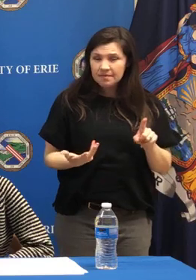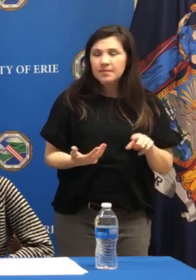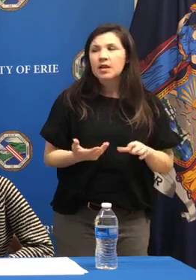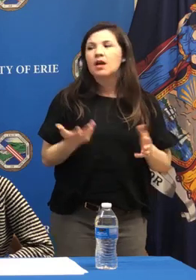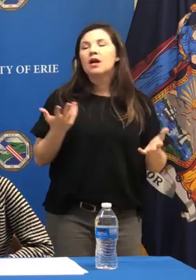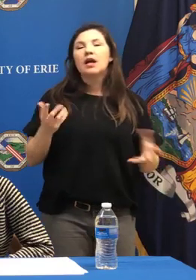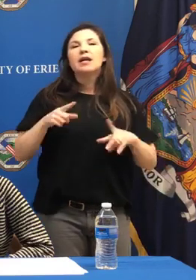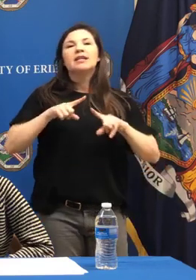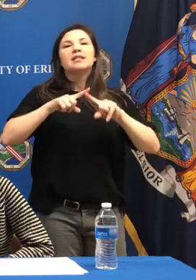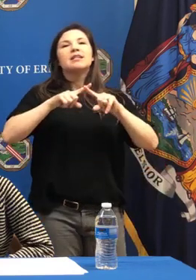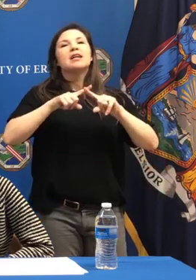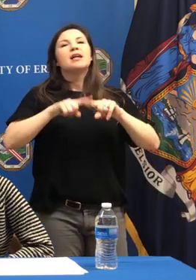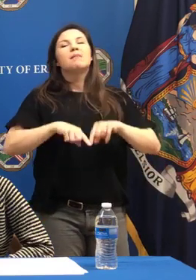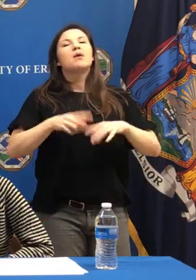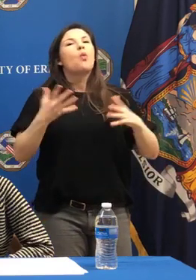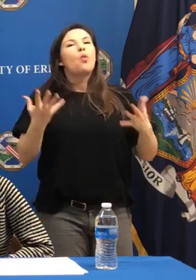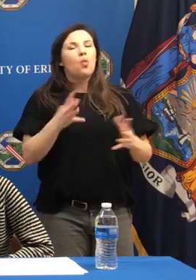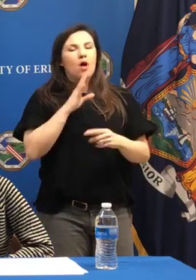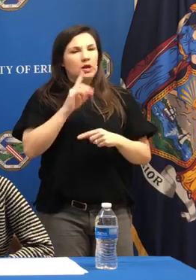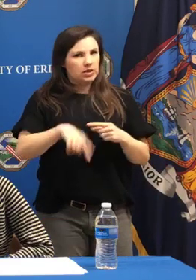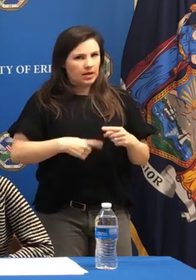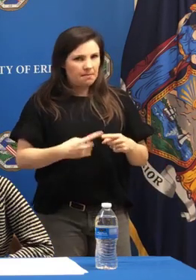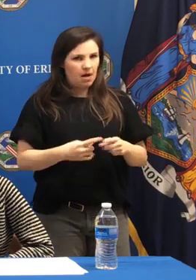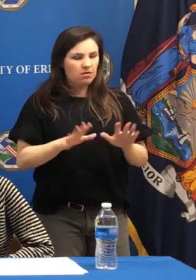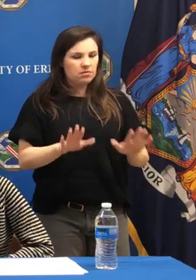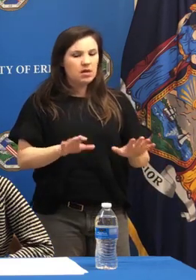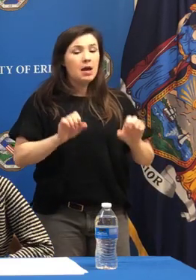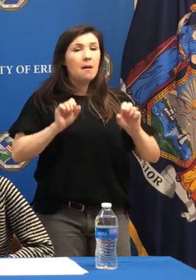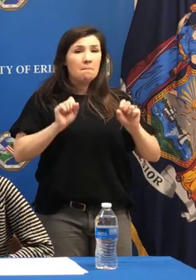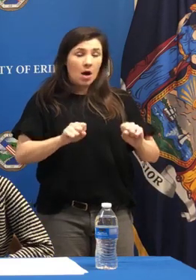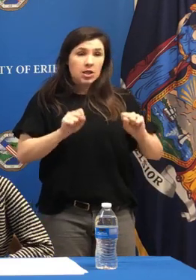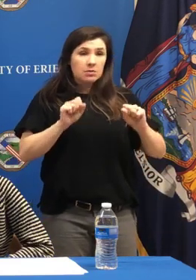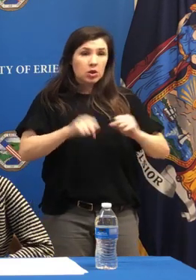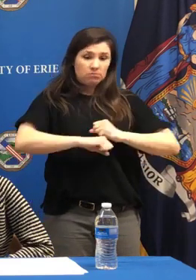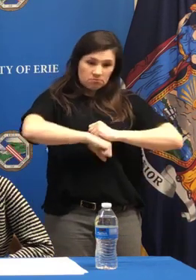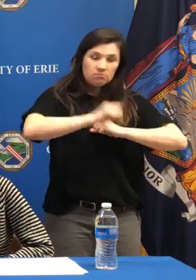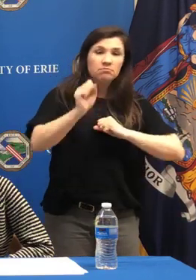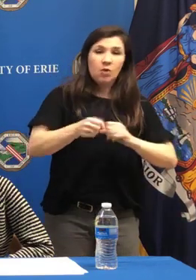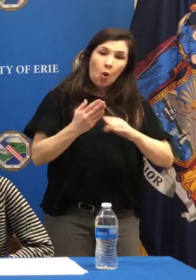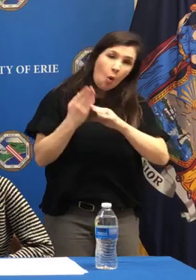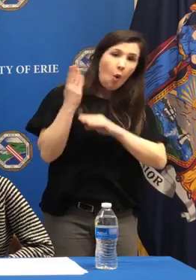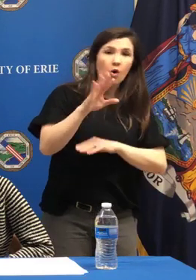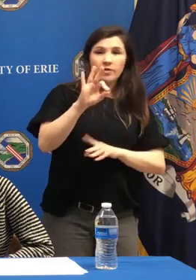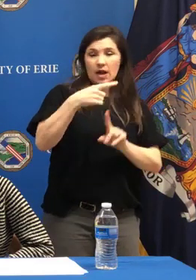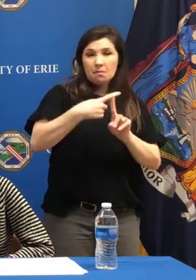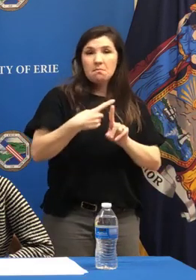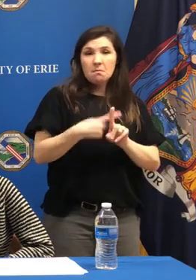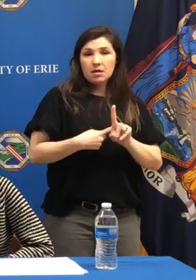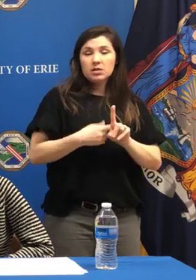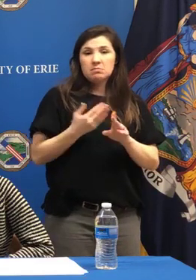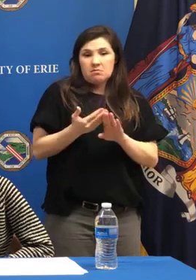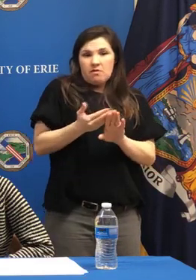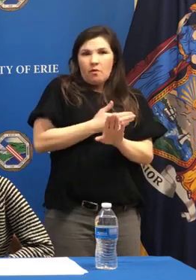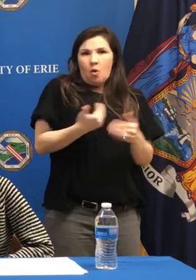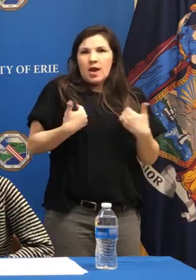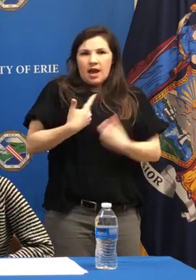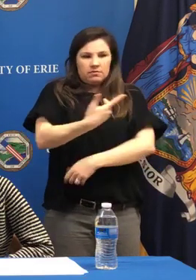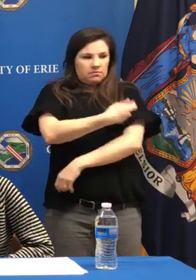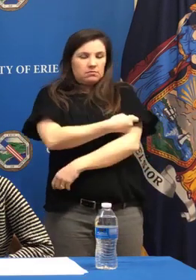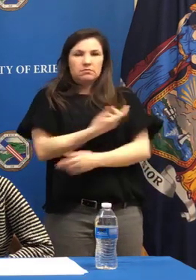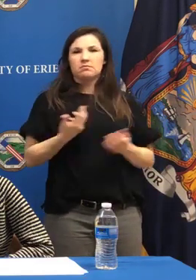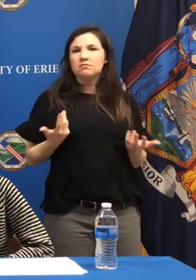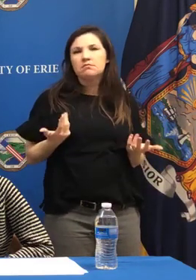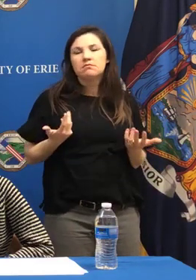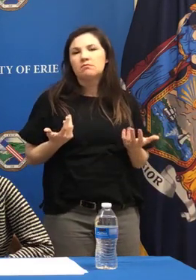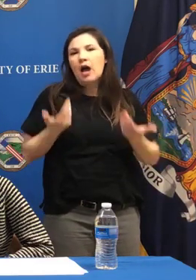Well, it depends on what you talk about. It's possible it could go longer before we have a vaccine. We don't